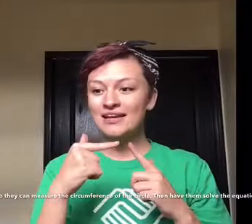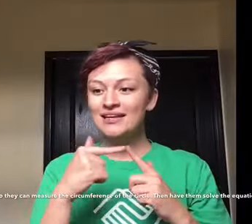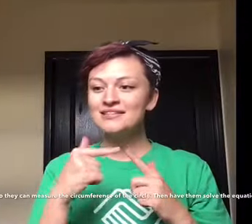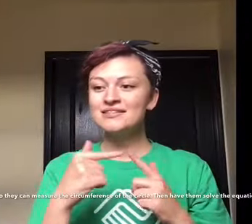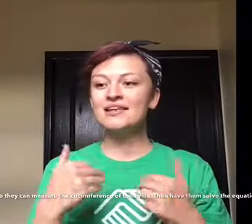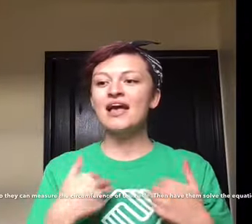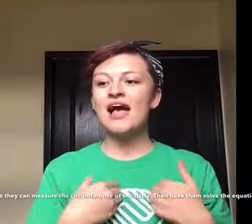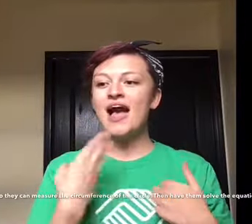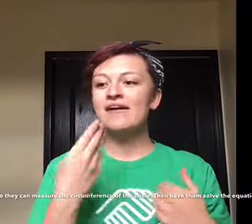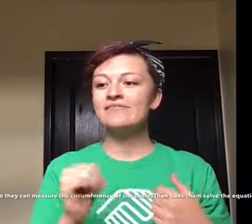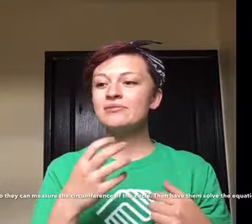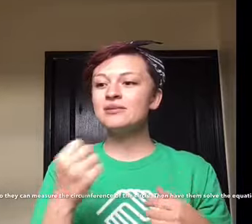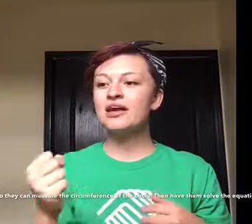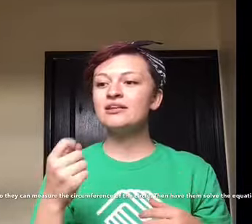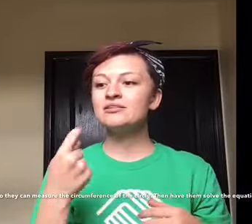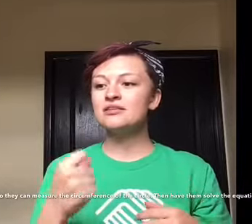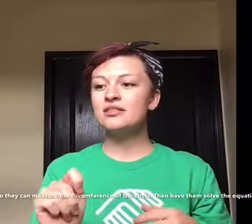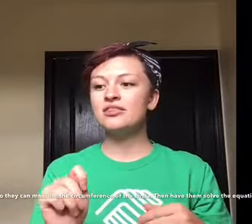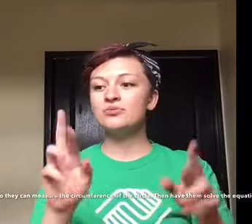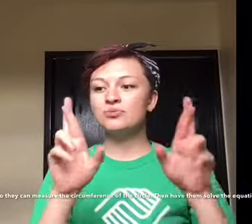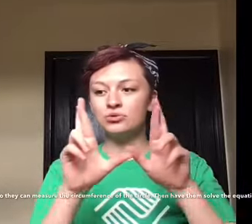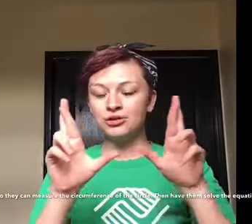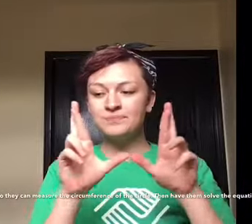Second, have them get the ruler